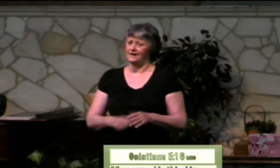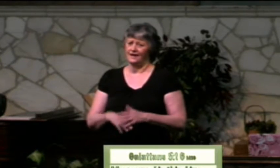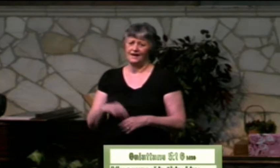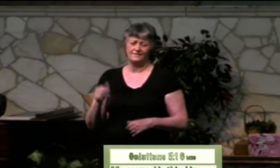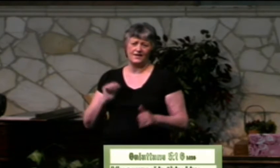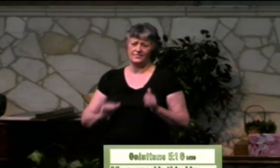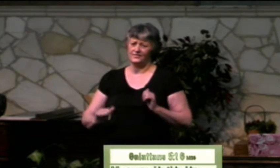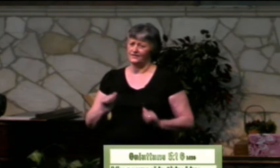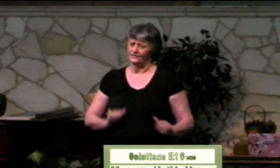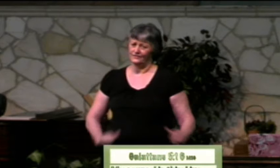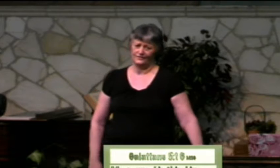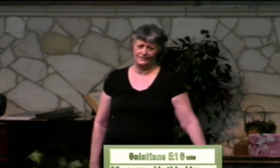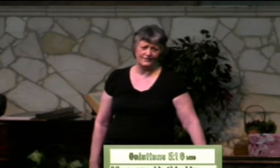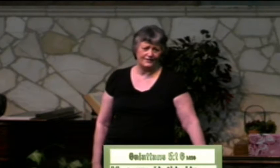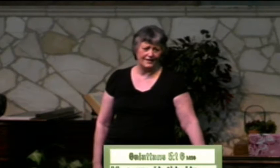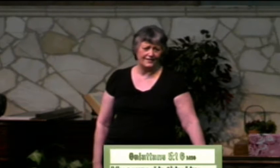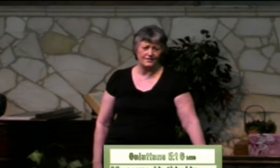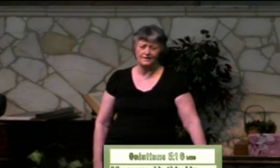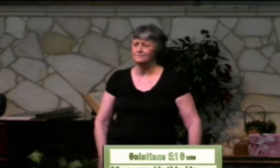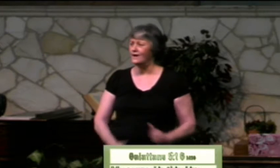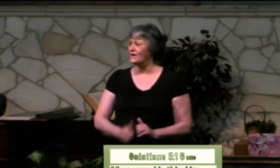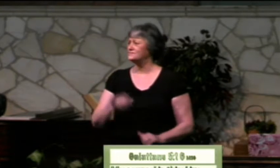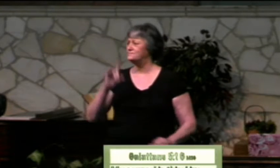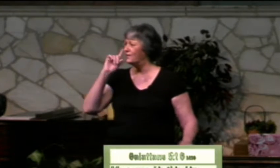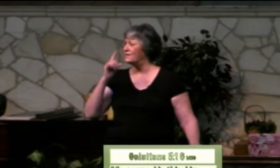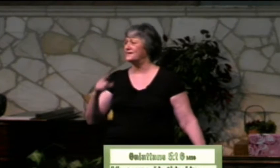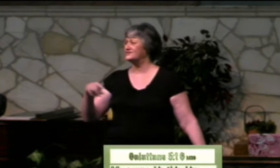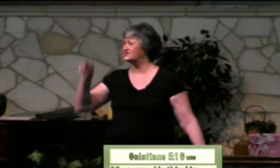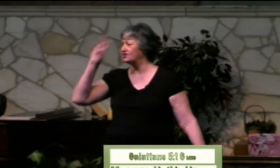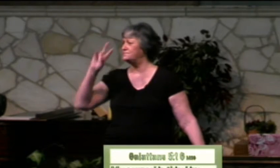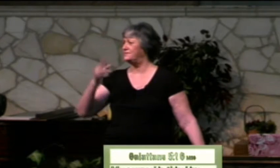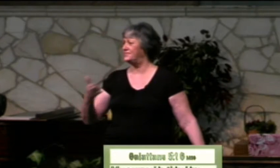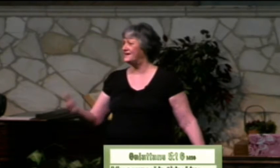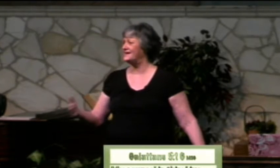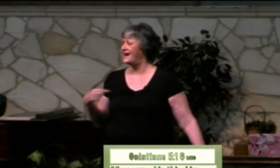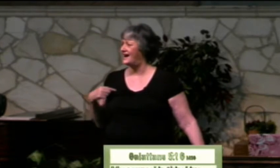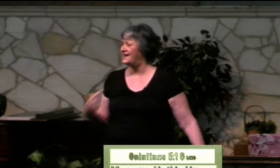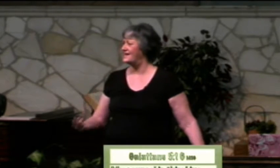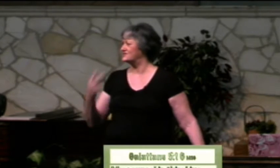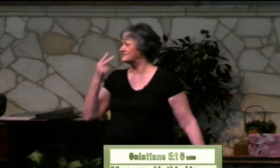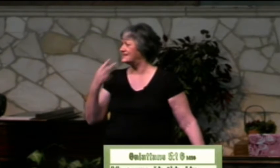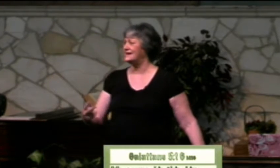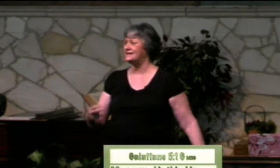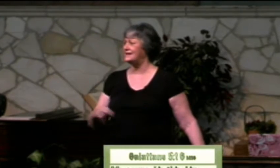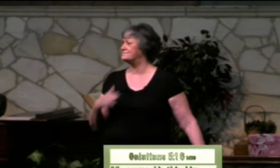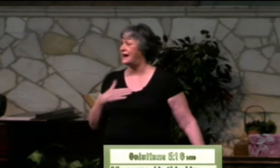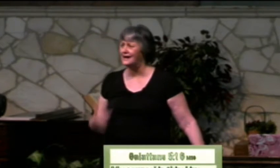out of that theater. The most boring, stupid thing I had ever seen in my